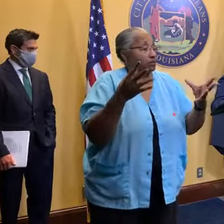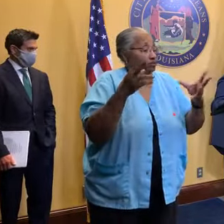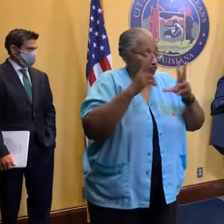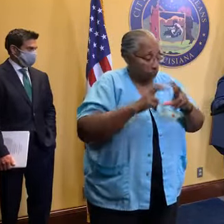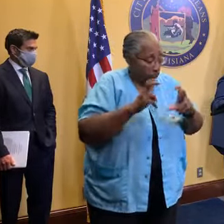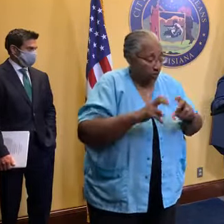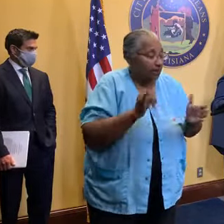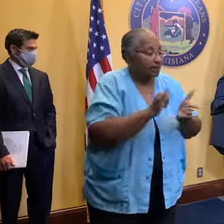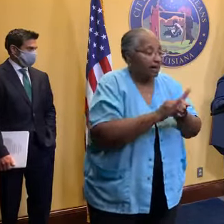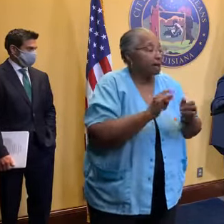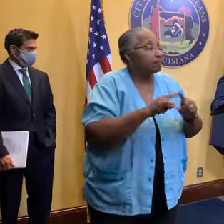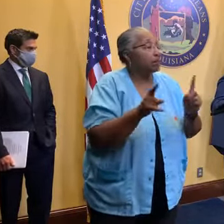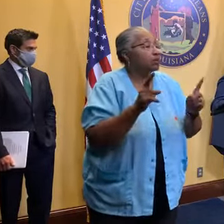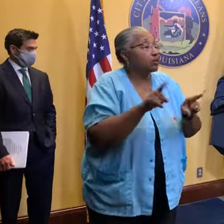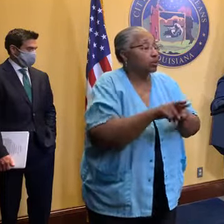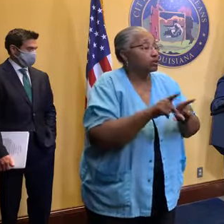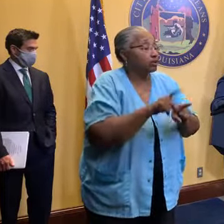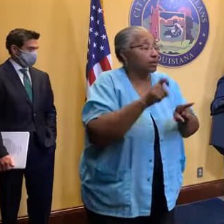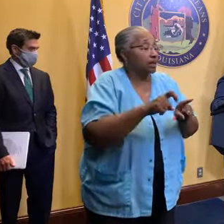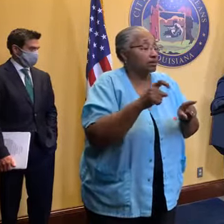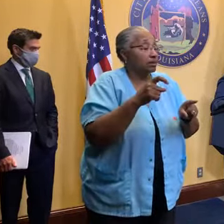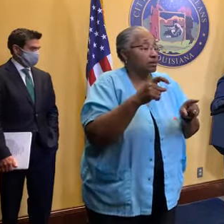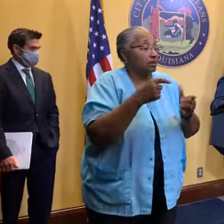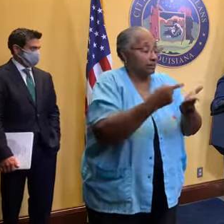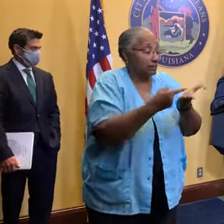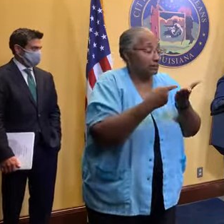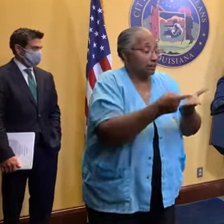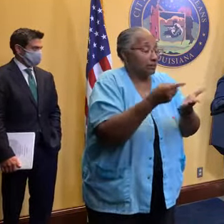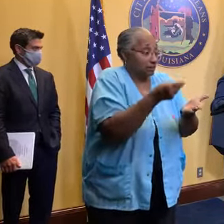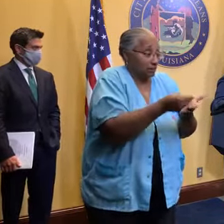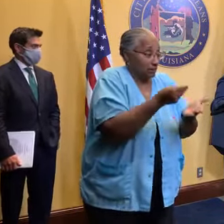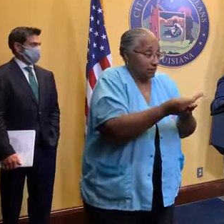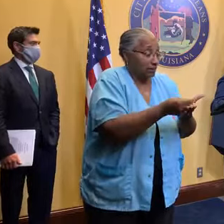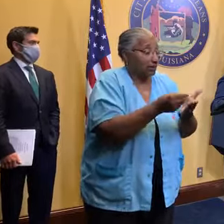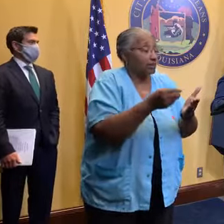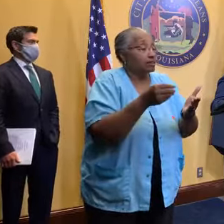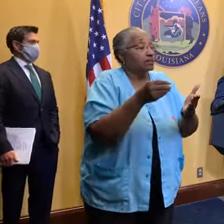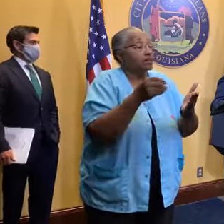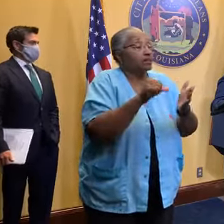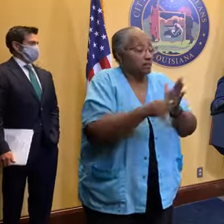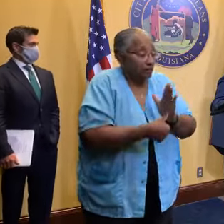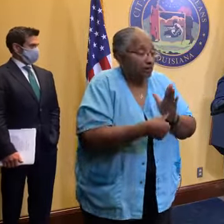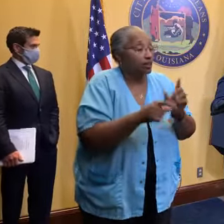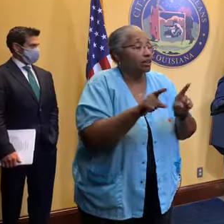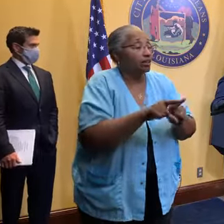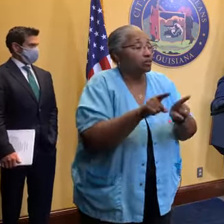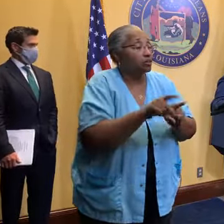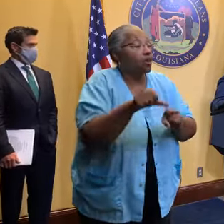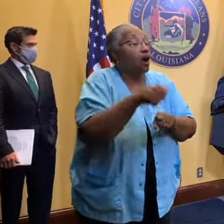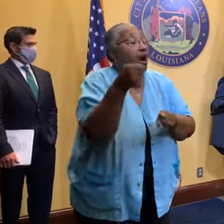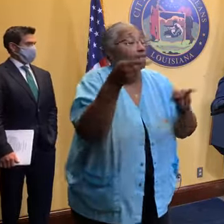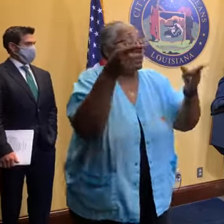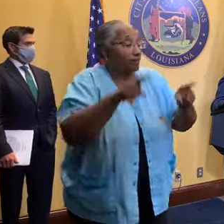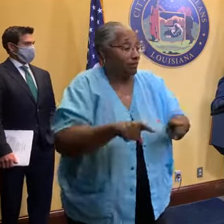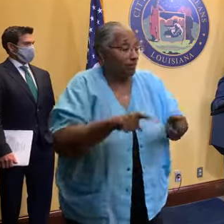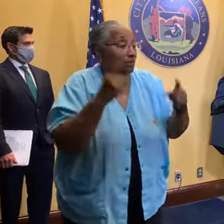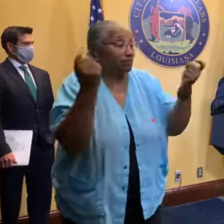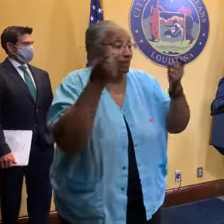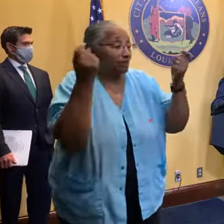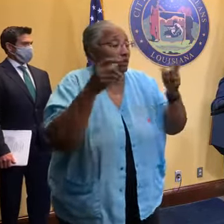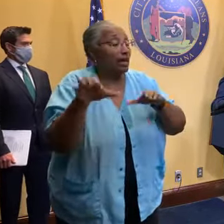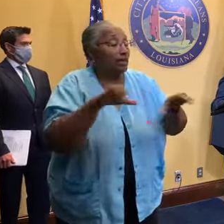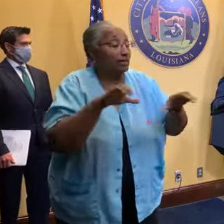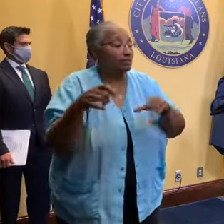the fiscal implications as well as factoring in other events and festivals and activities that